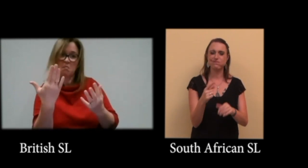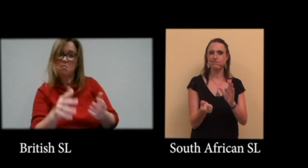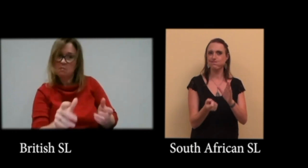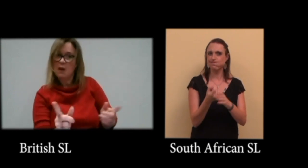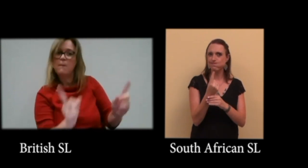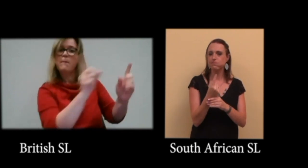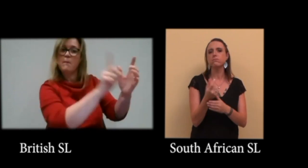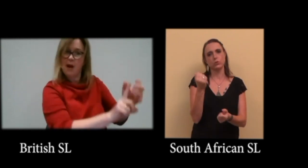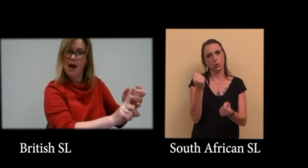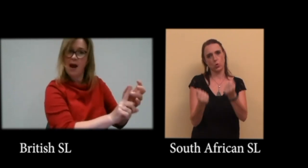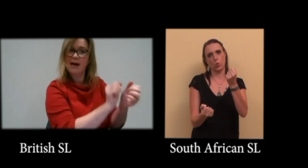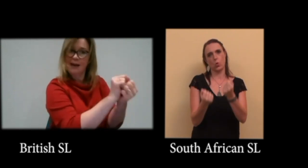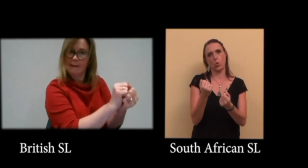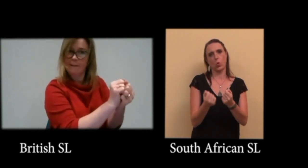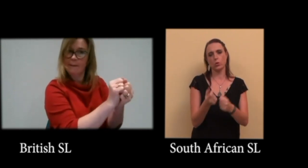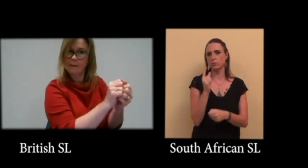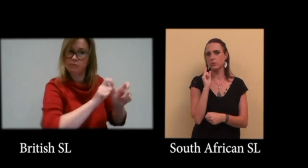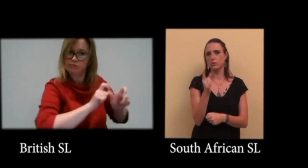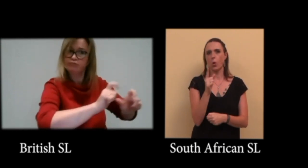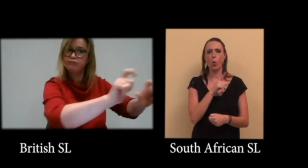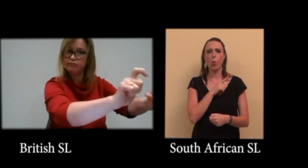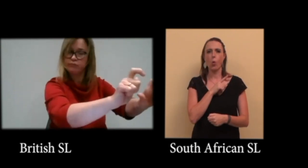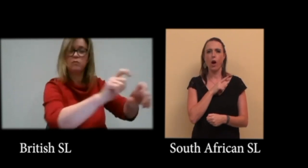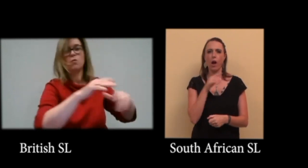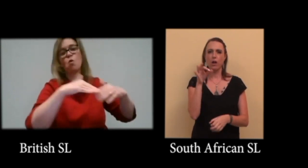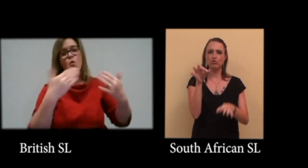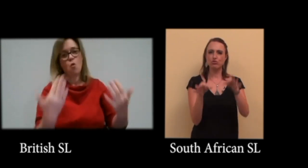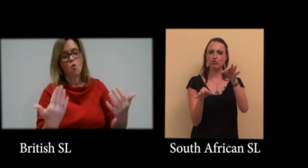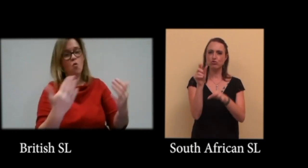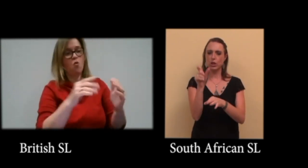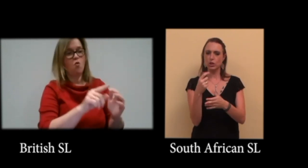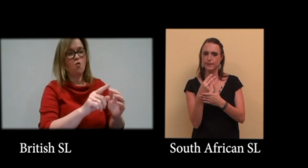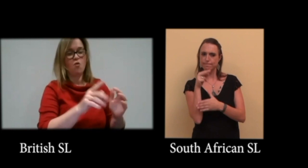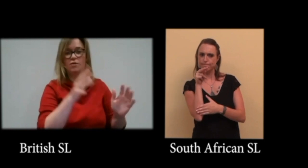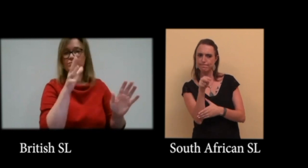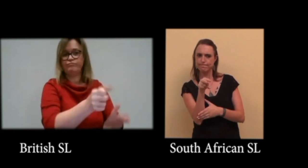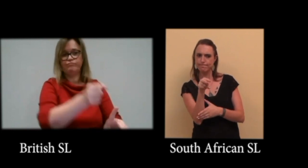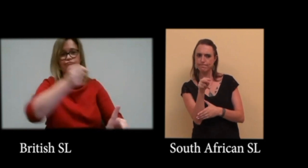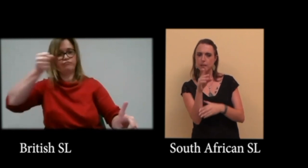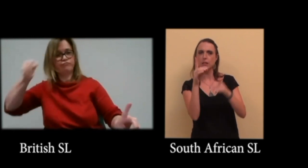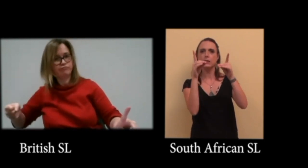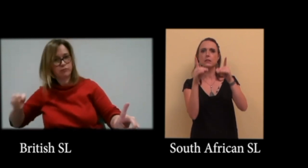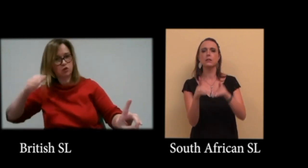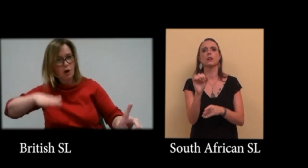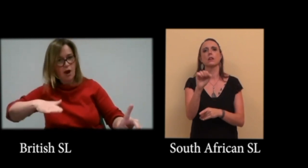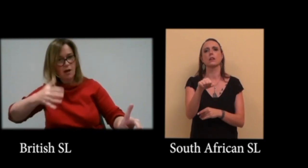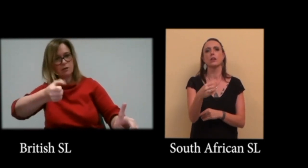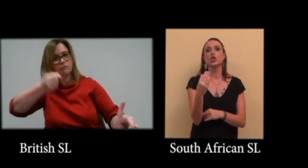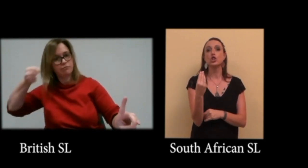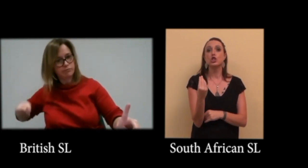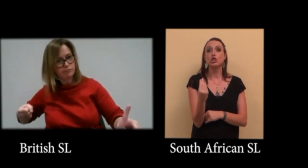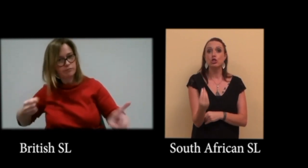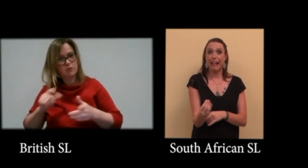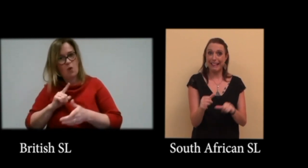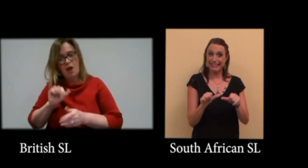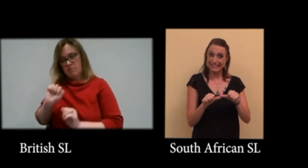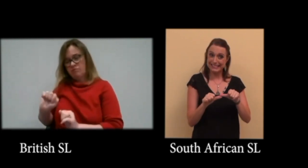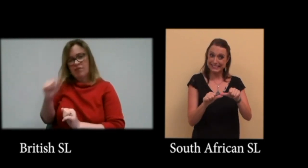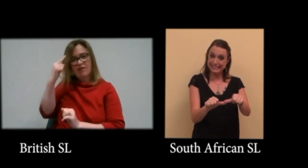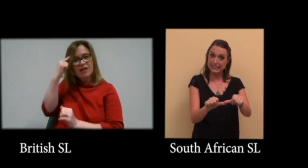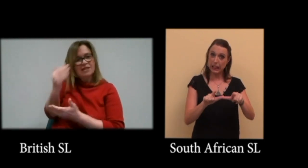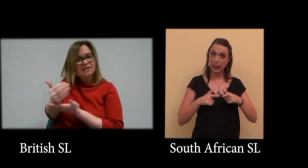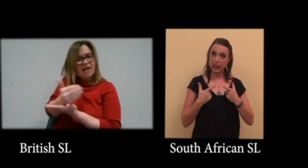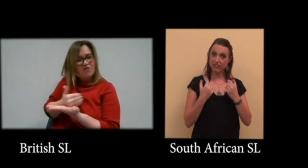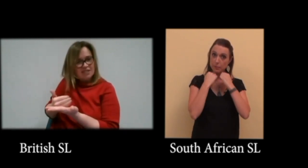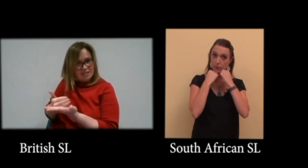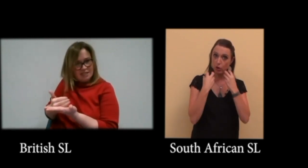to court for the judge to decide whether the parents have the child living with them or whether